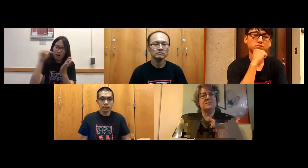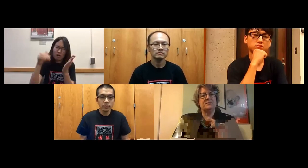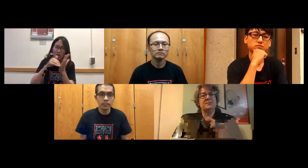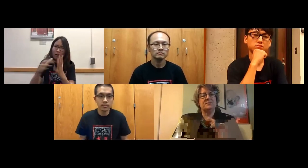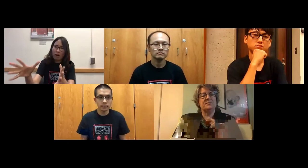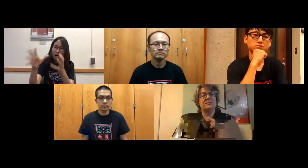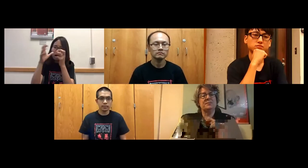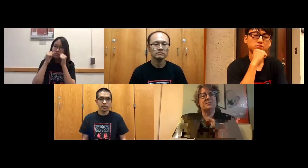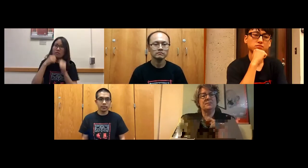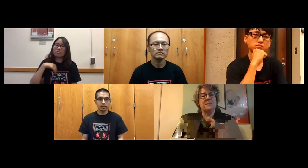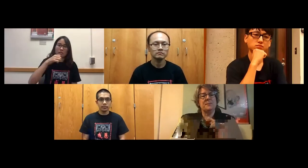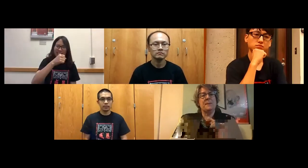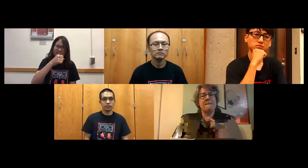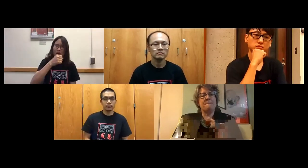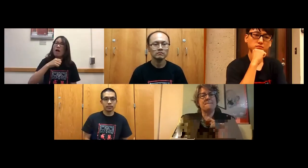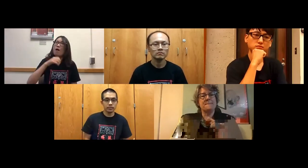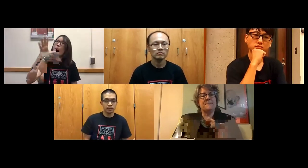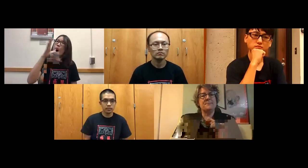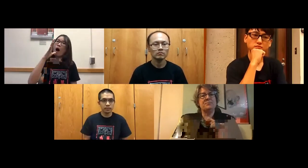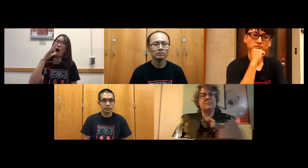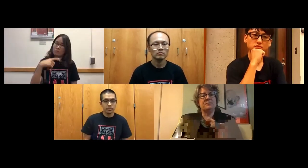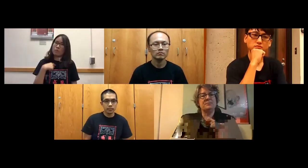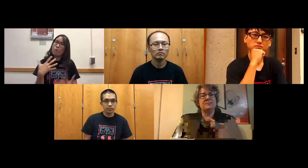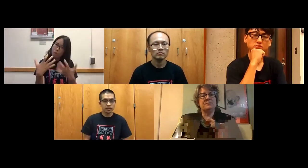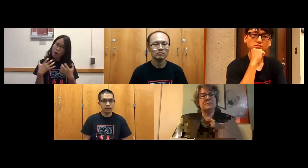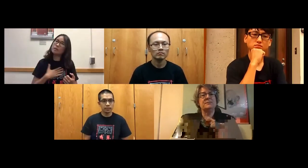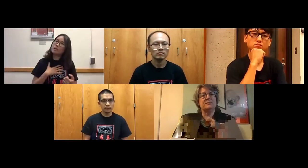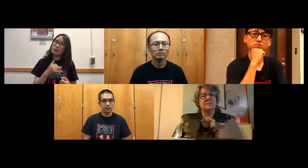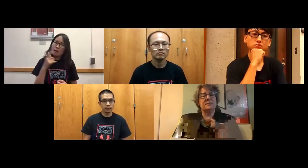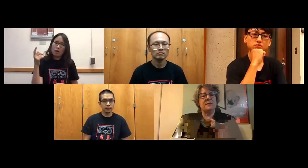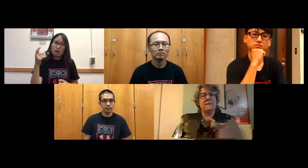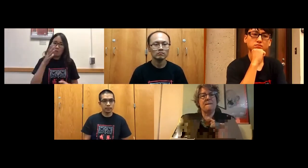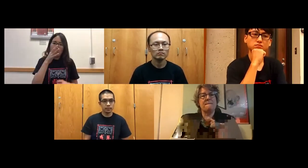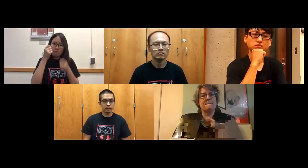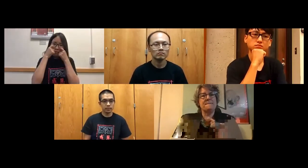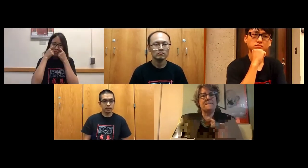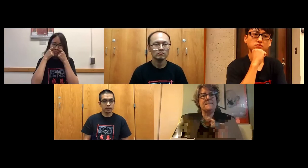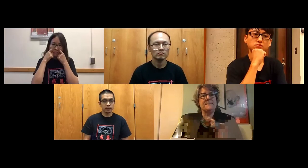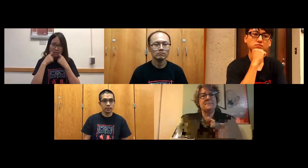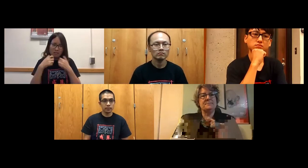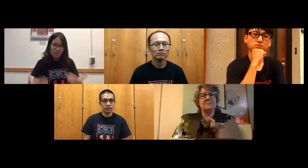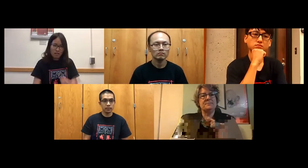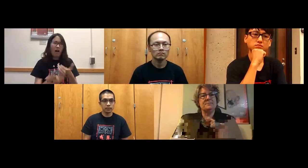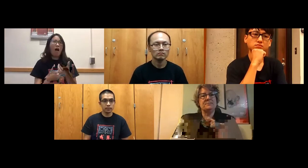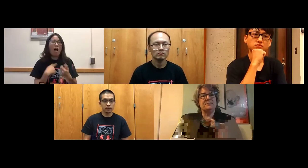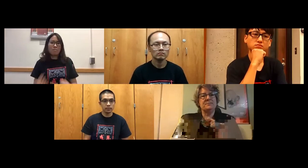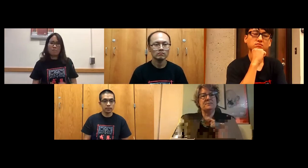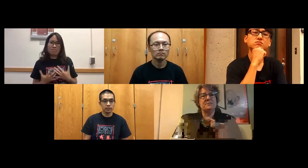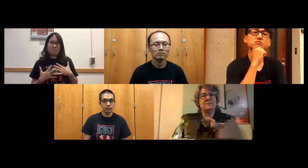And every day they're working with language exposure in terms of food and juice, and the mother started to cry when she